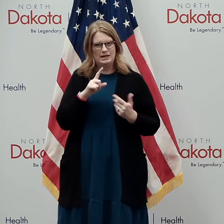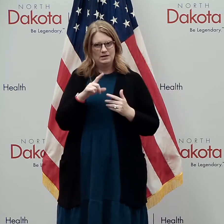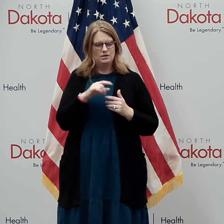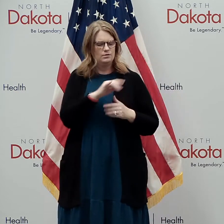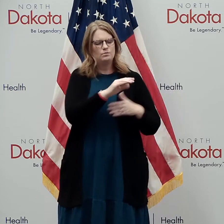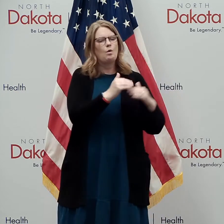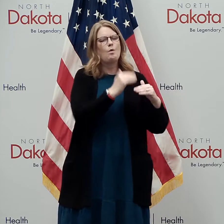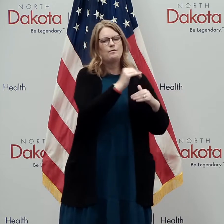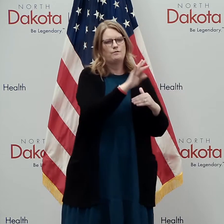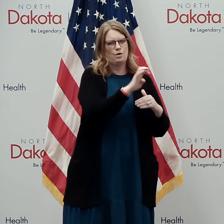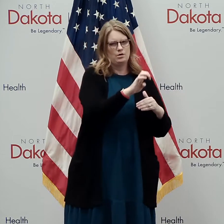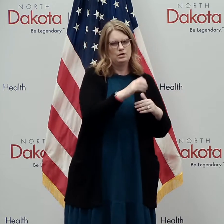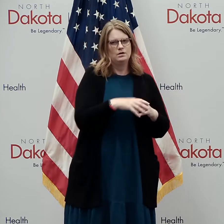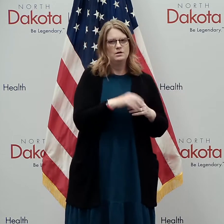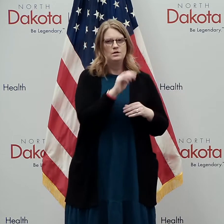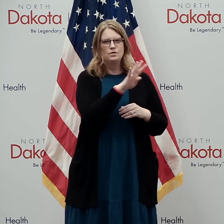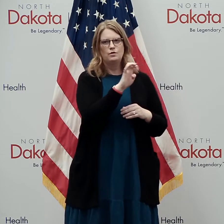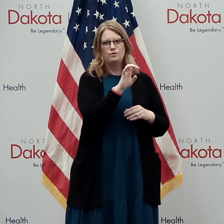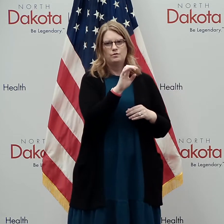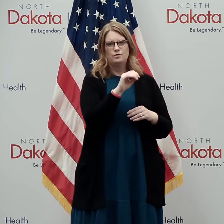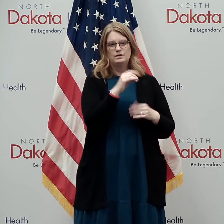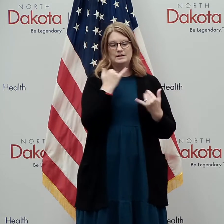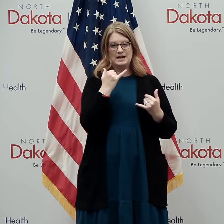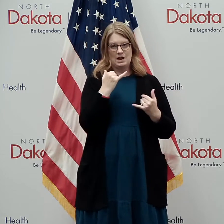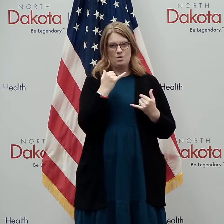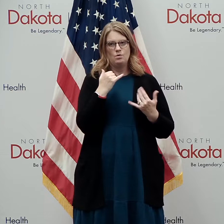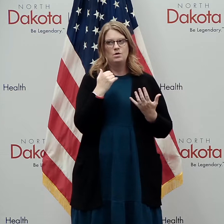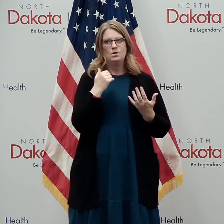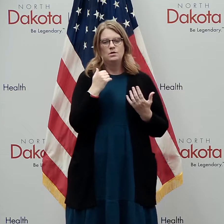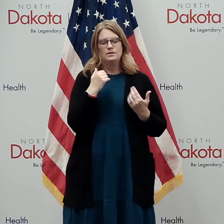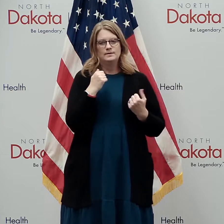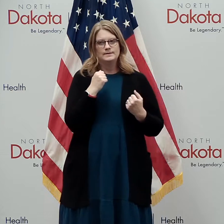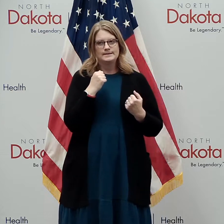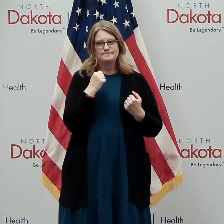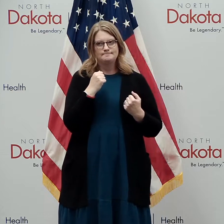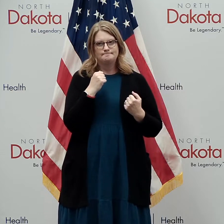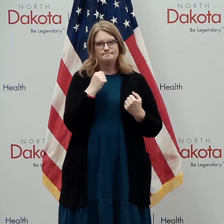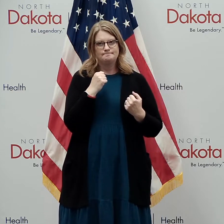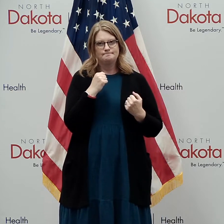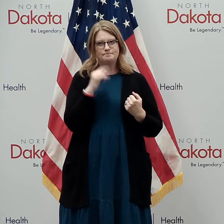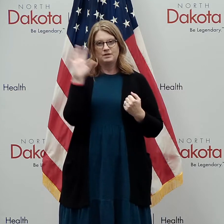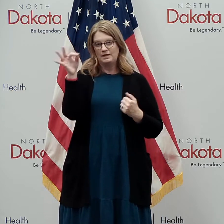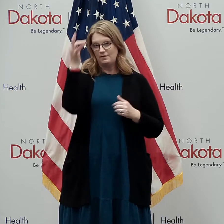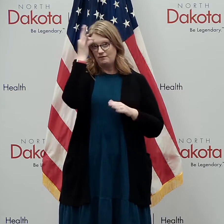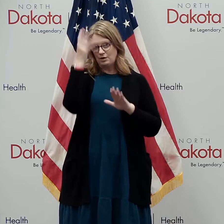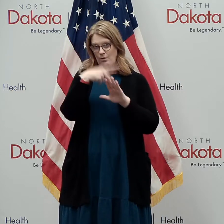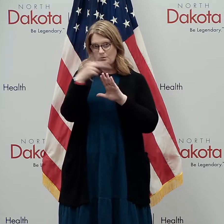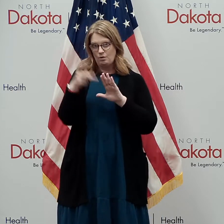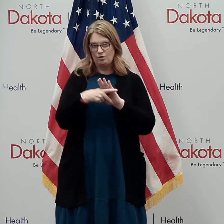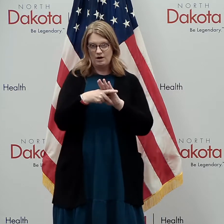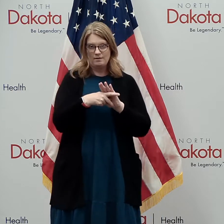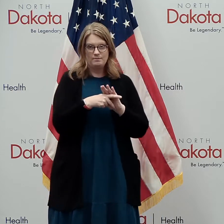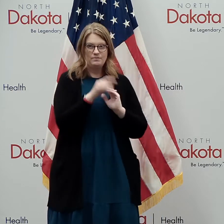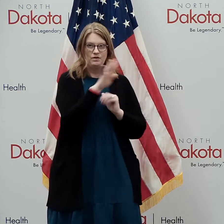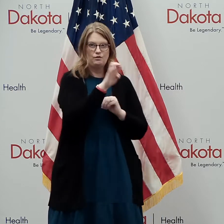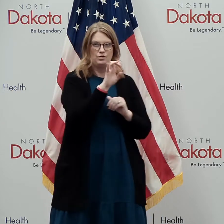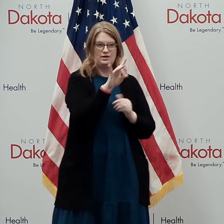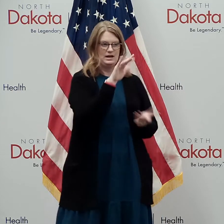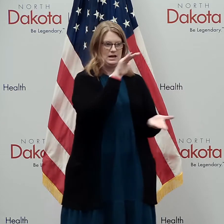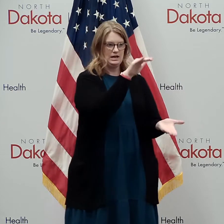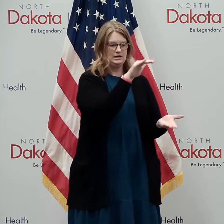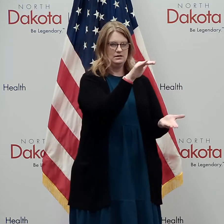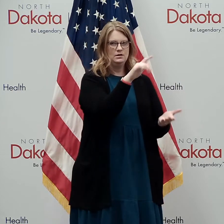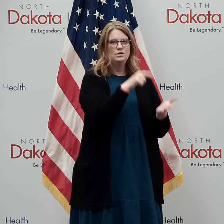the $408 million that came from the federal program, all totaled, we've paid out